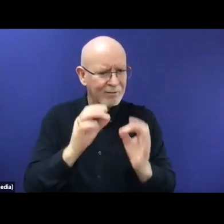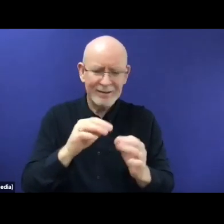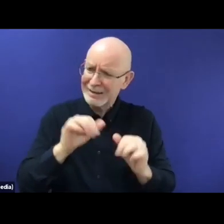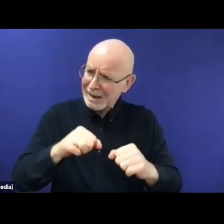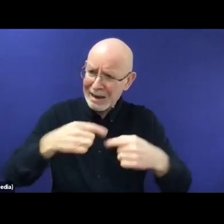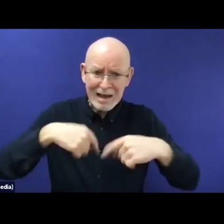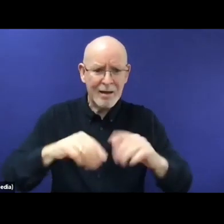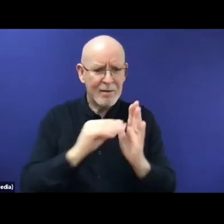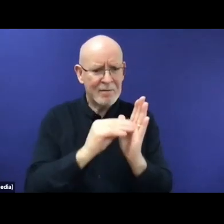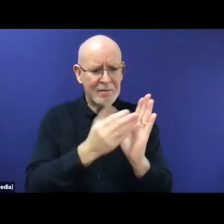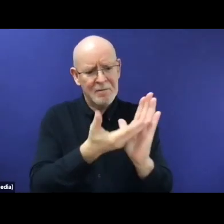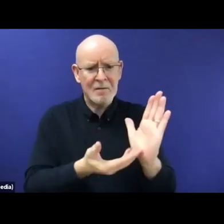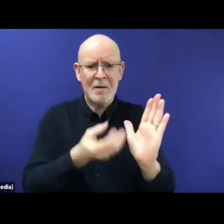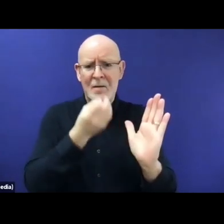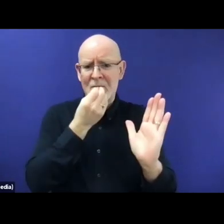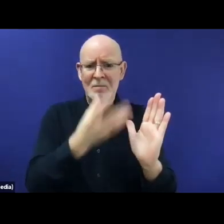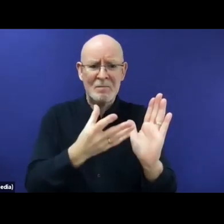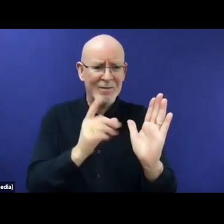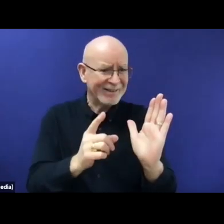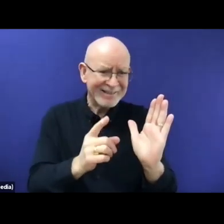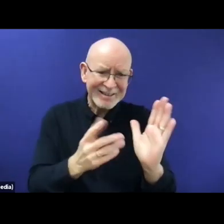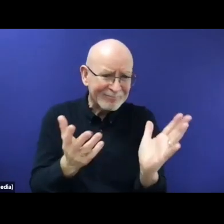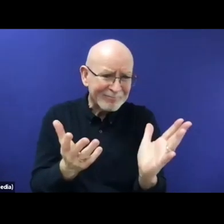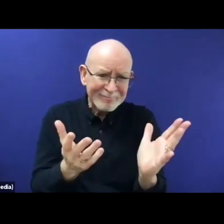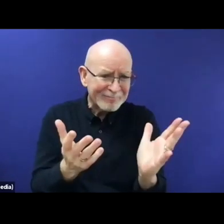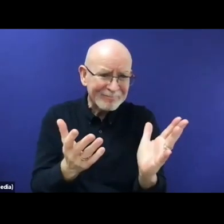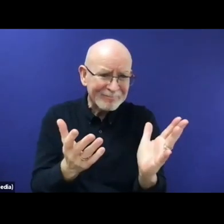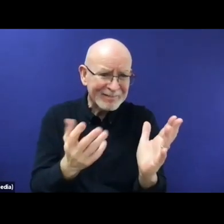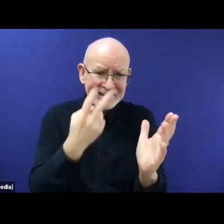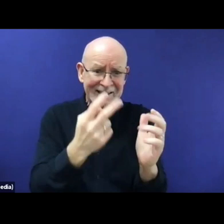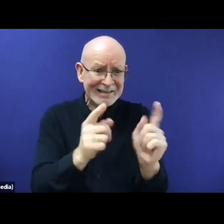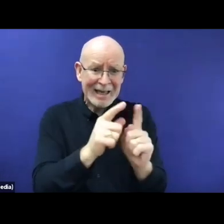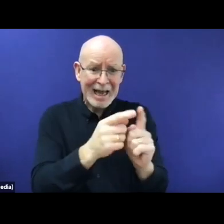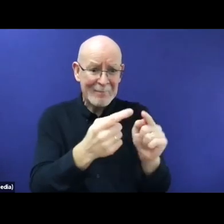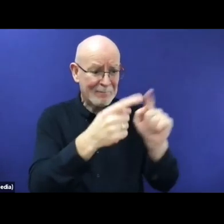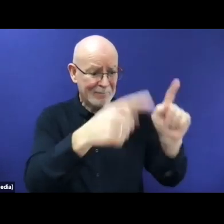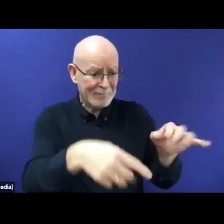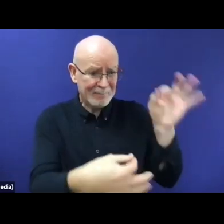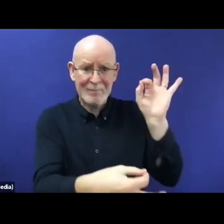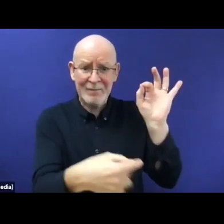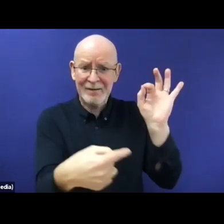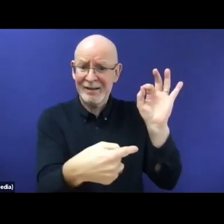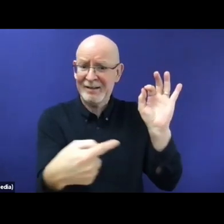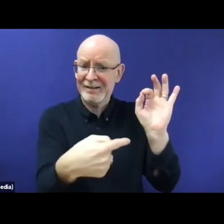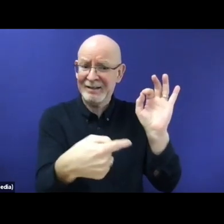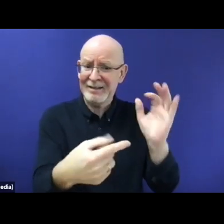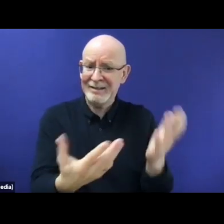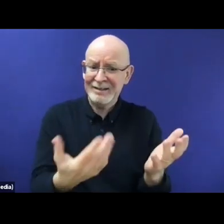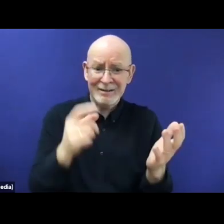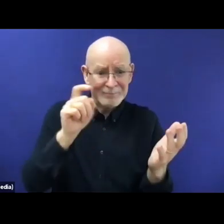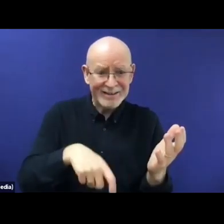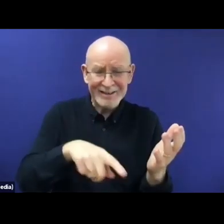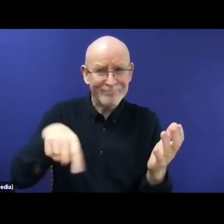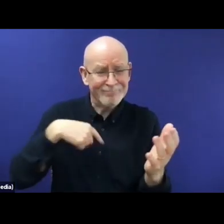Global Compact is at least an attempt, and so far doing not too badly, about reversing the trends that